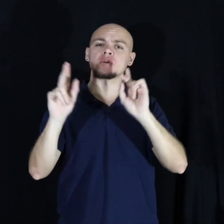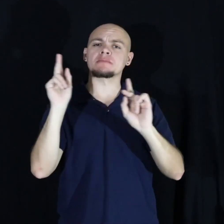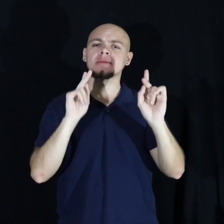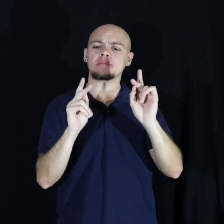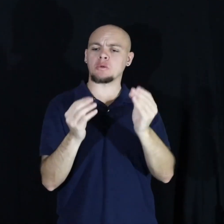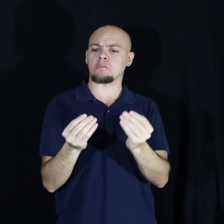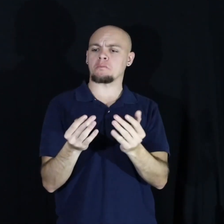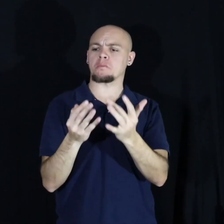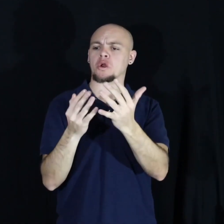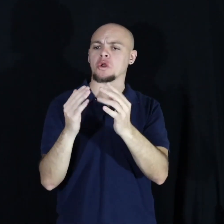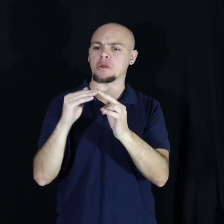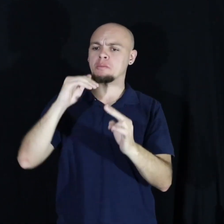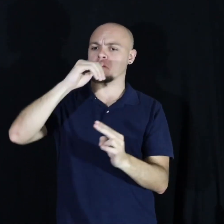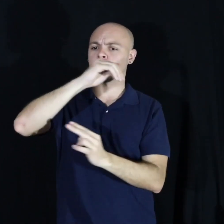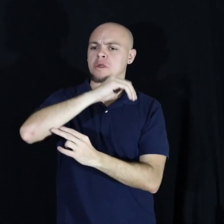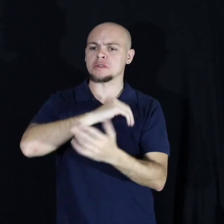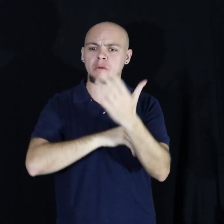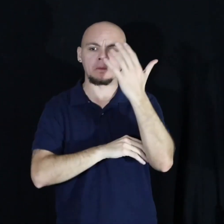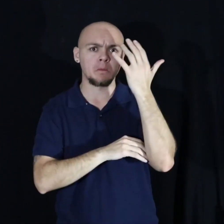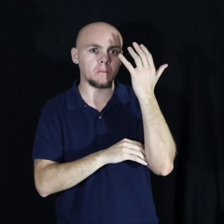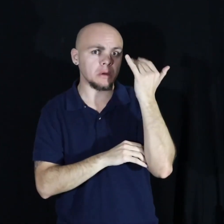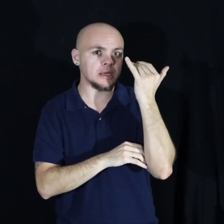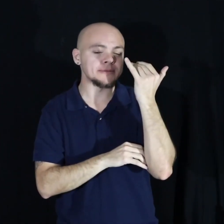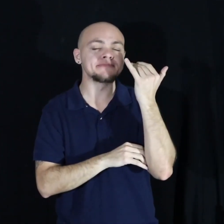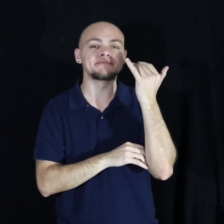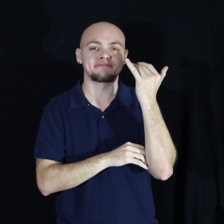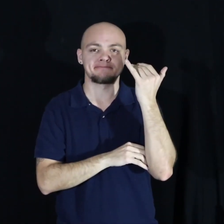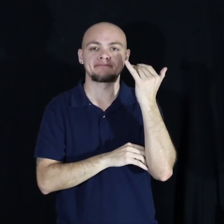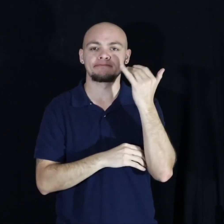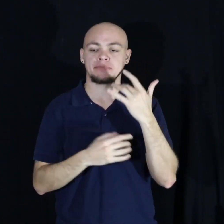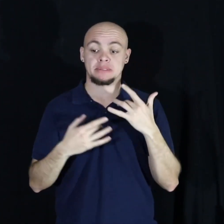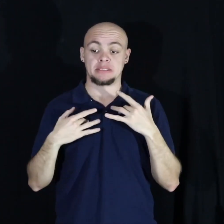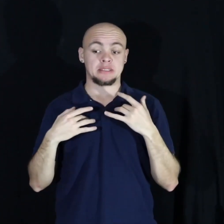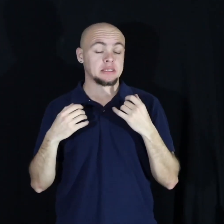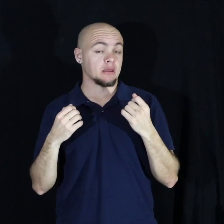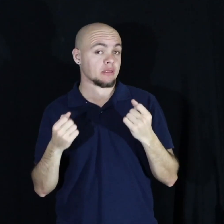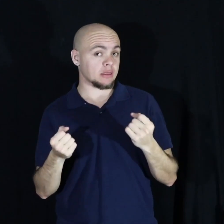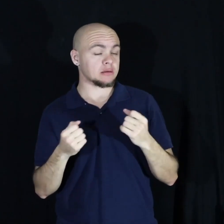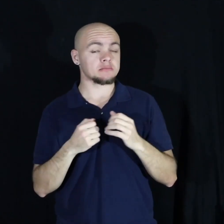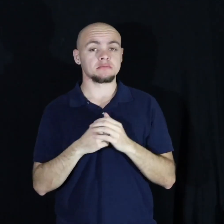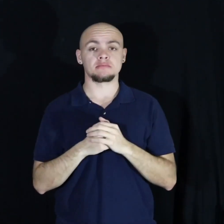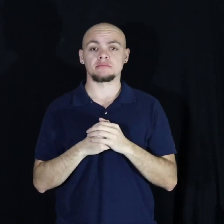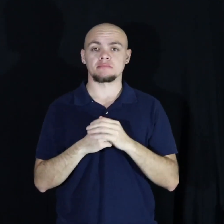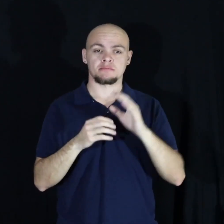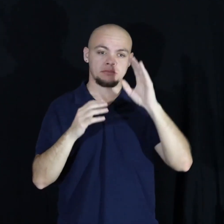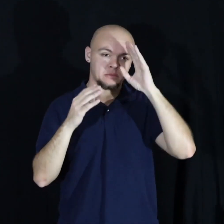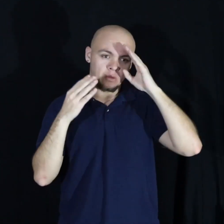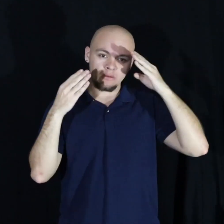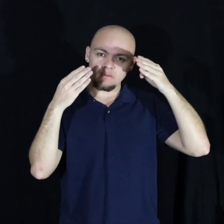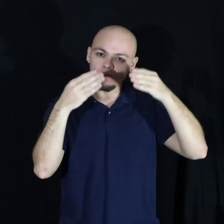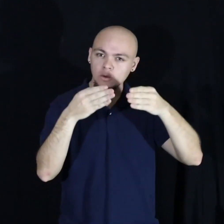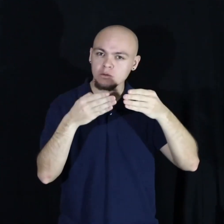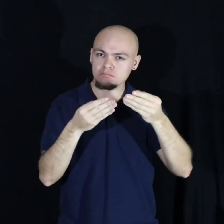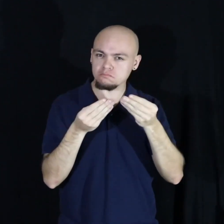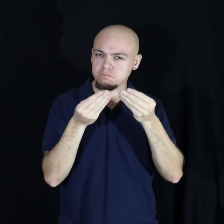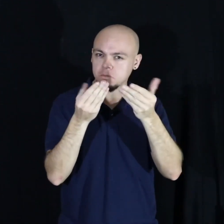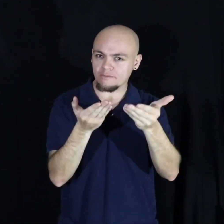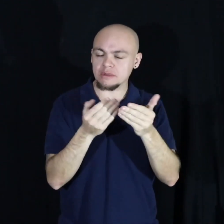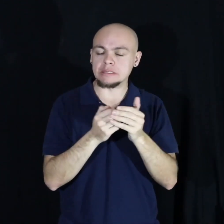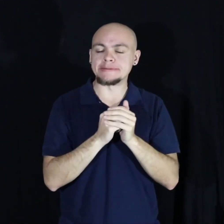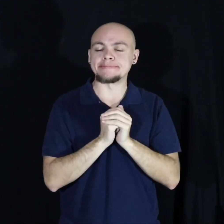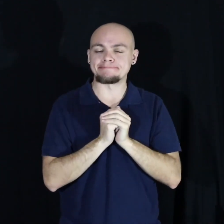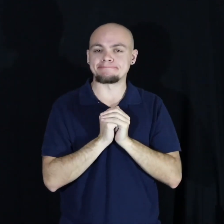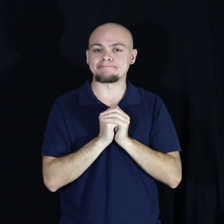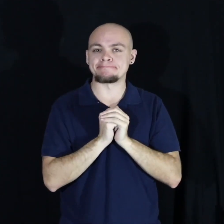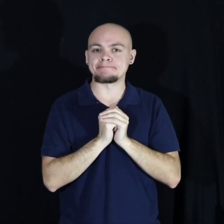bridges? Well, it's because it's healthy, it brings focus, it positions us